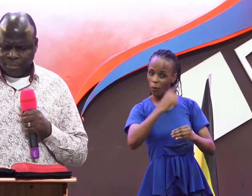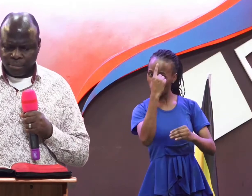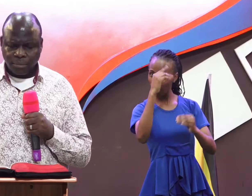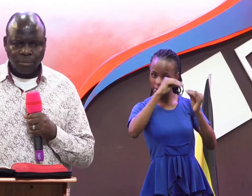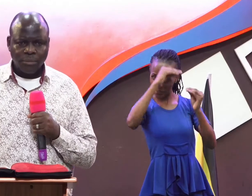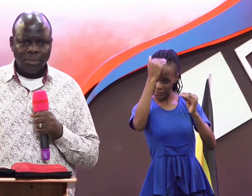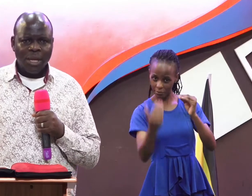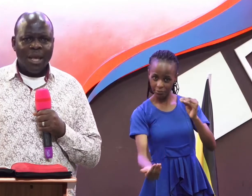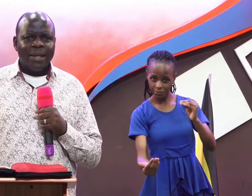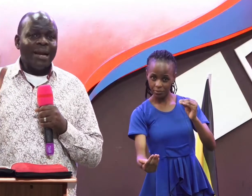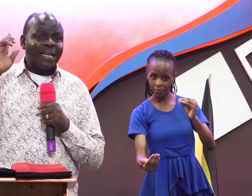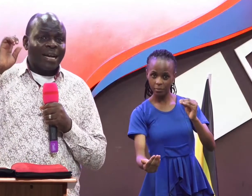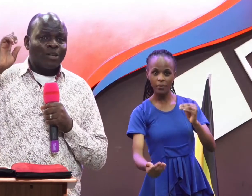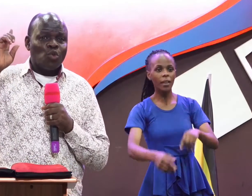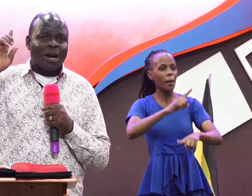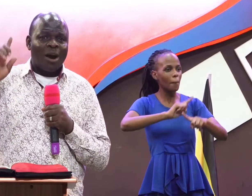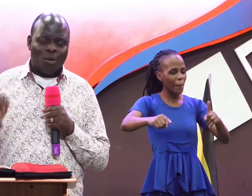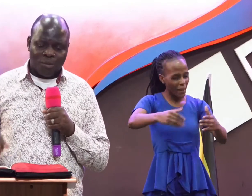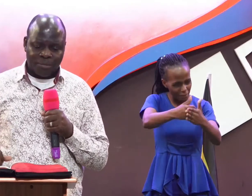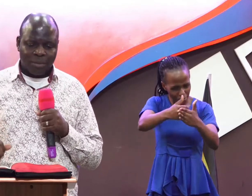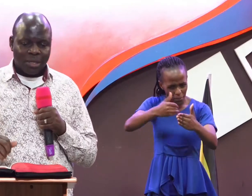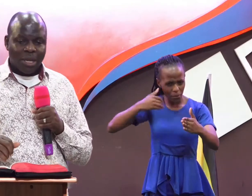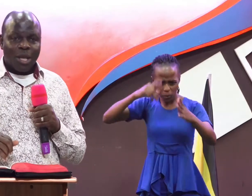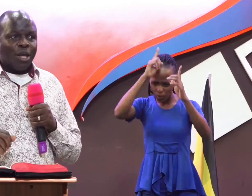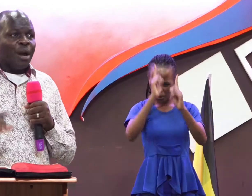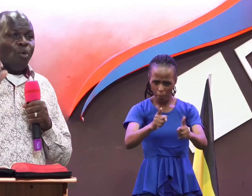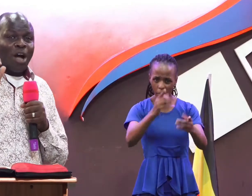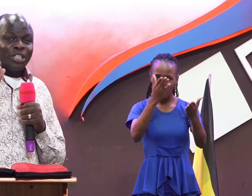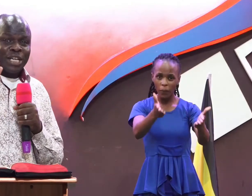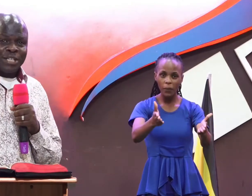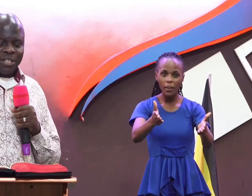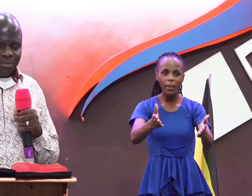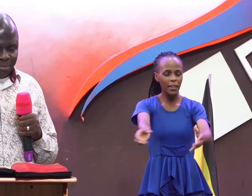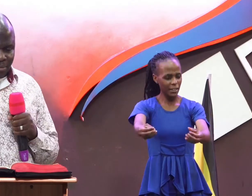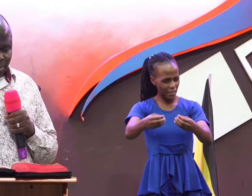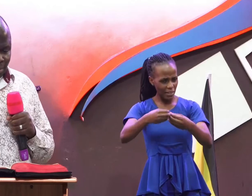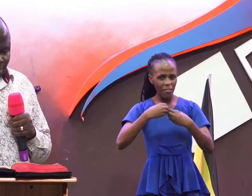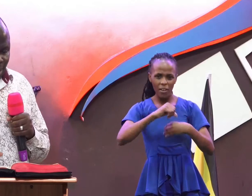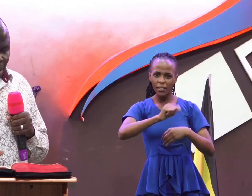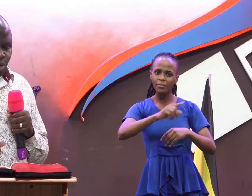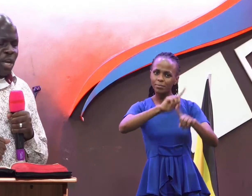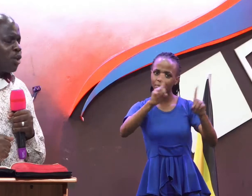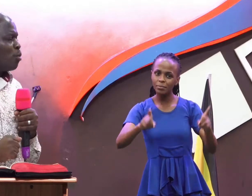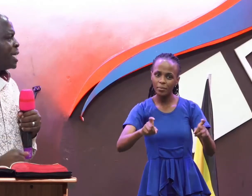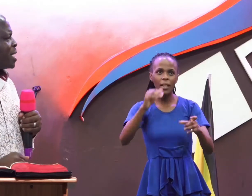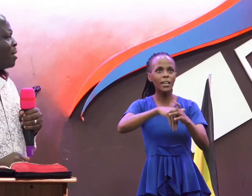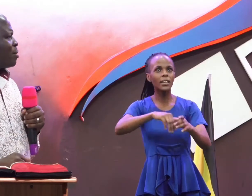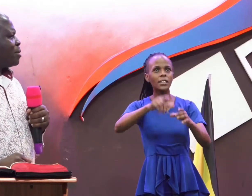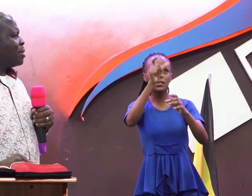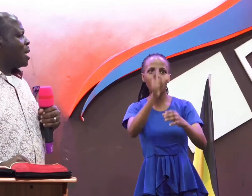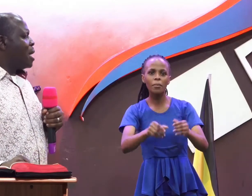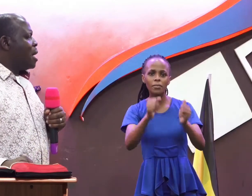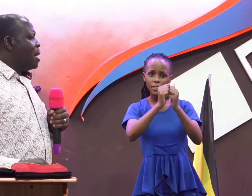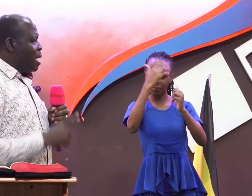bwati. Your one son. Naye nga tannakatuuka kaako. But before he mounted to that. Yamuwaayo test. He gave him another test. Musuleyo 15.